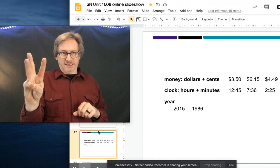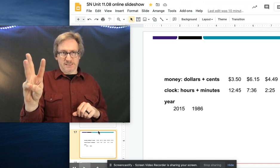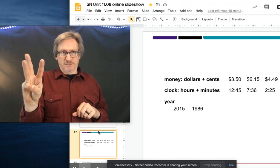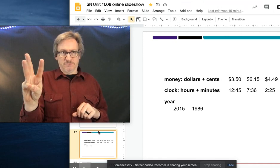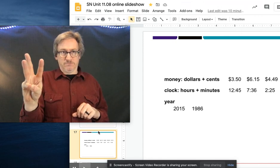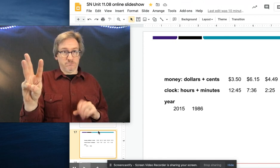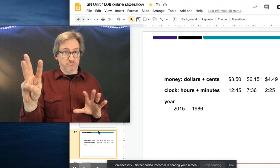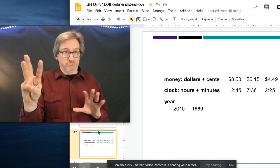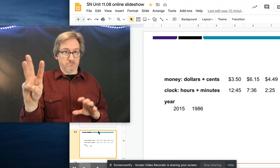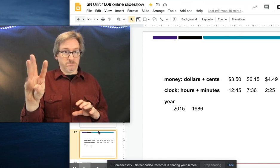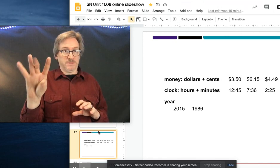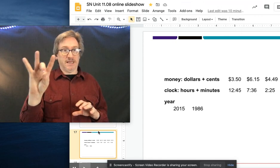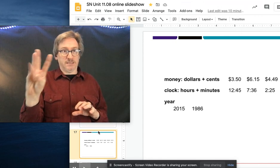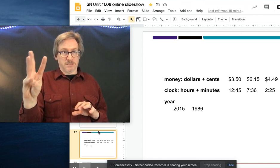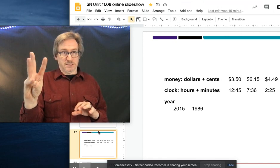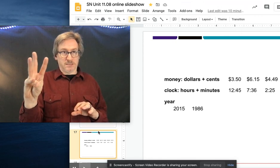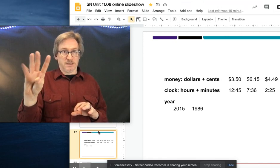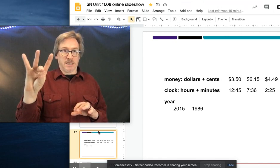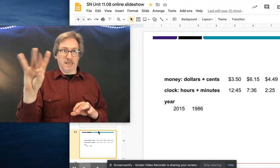1986.